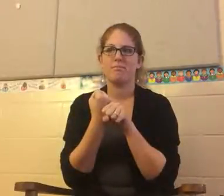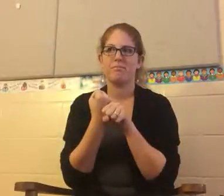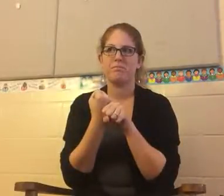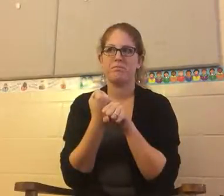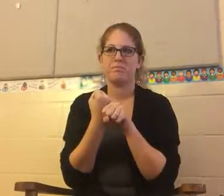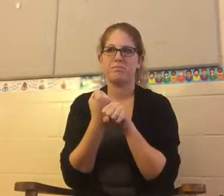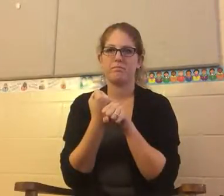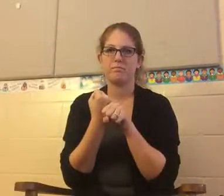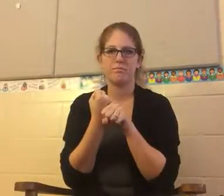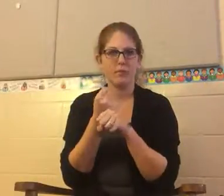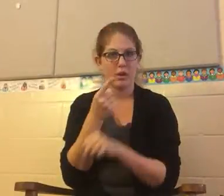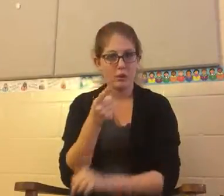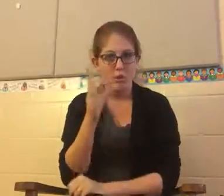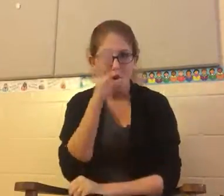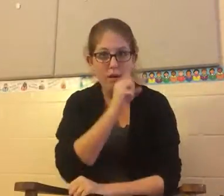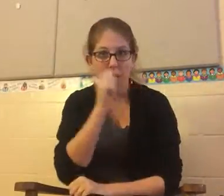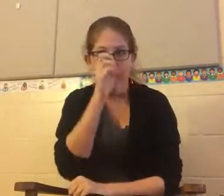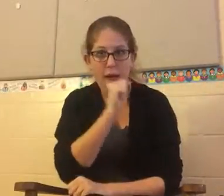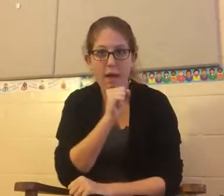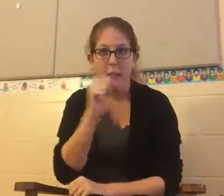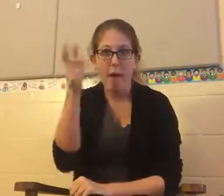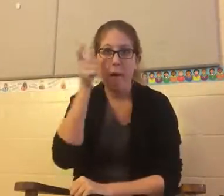Can you guess how long it takes for the moon to orbit Earth?